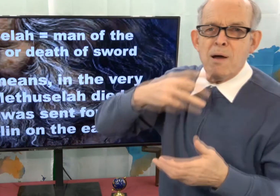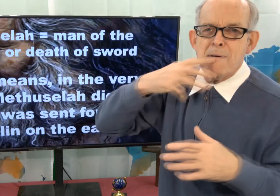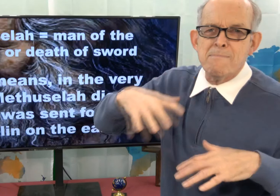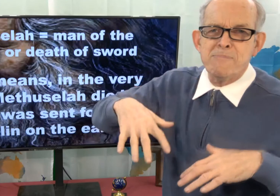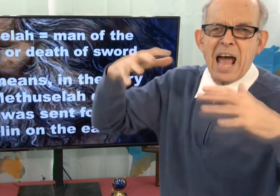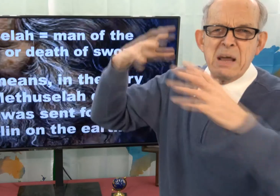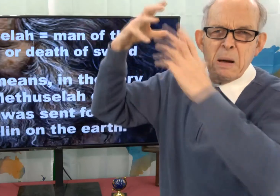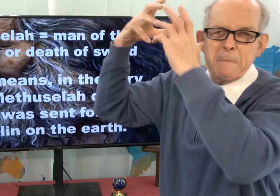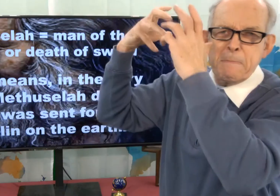That